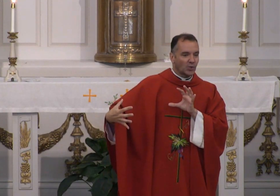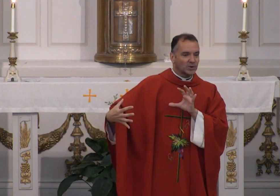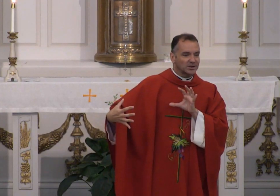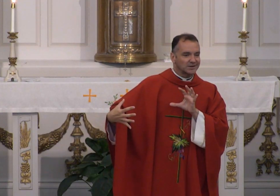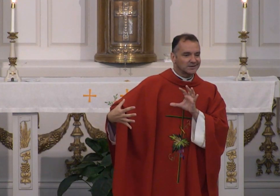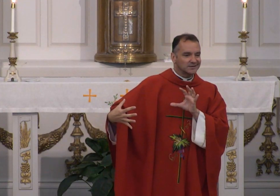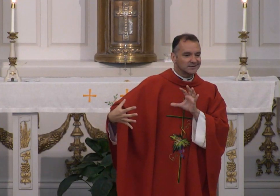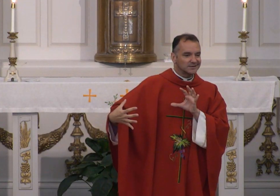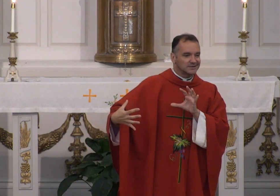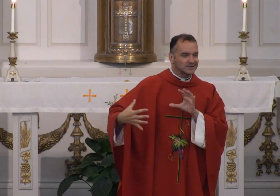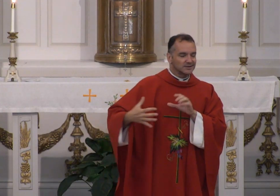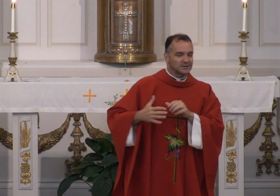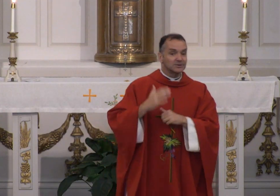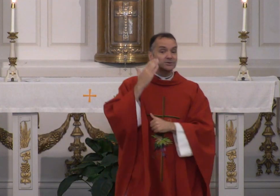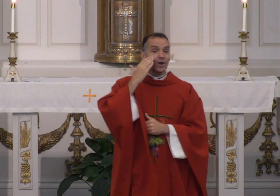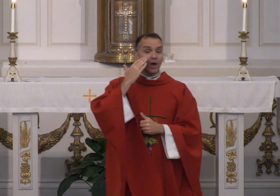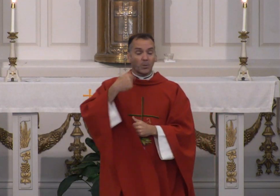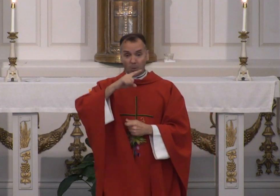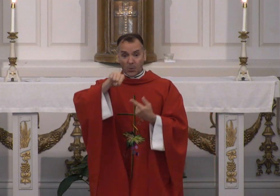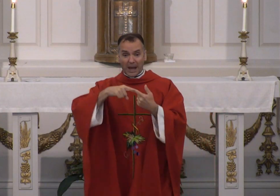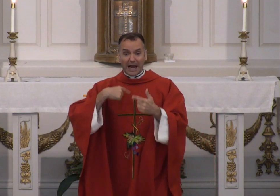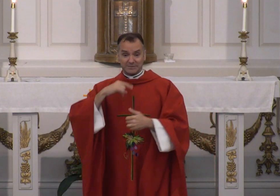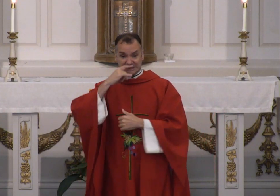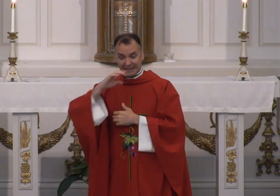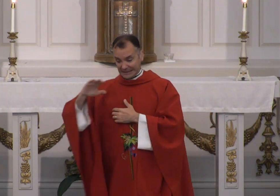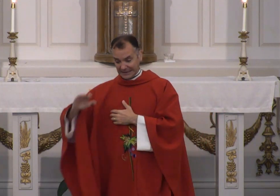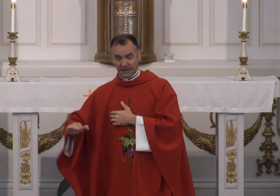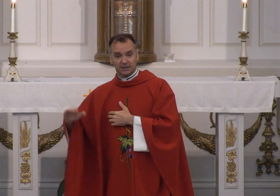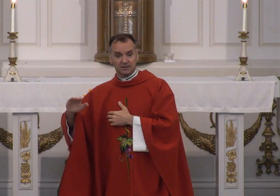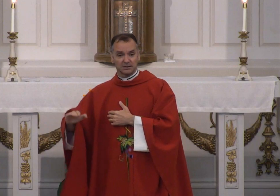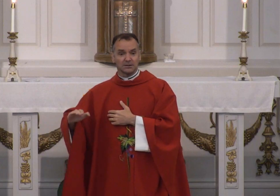want to let go of those new friendships that I had formed.